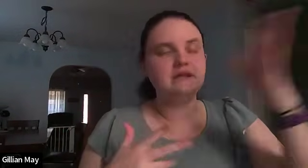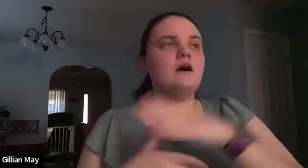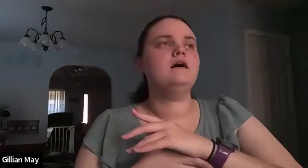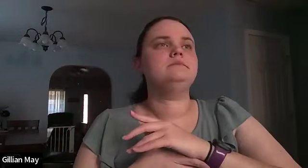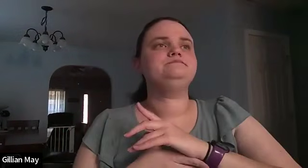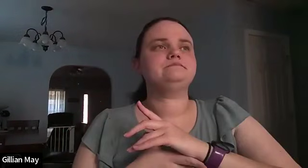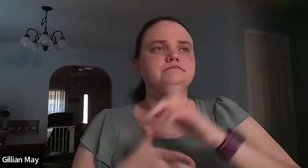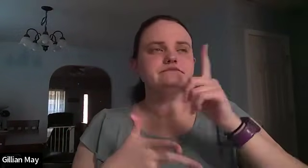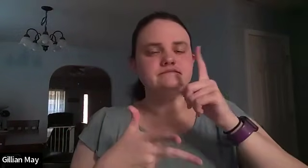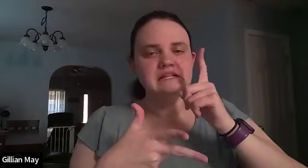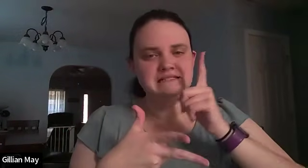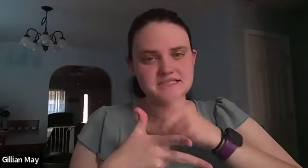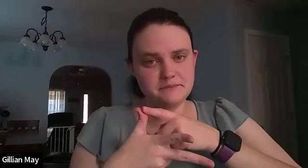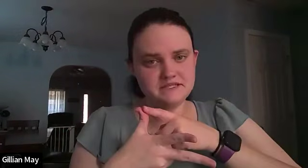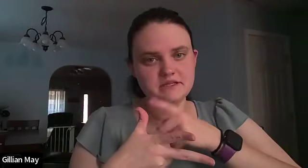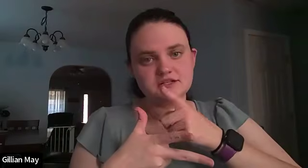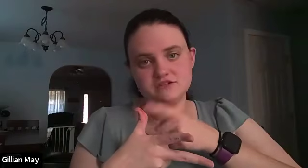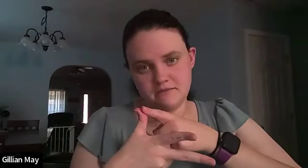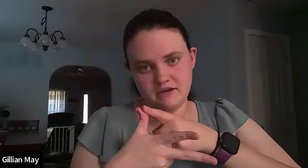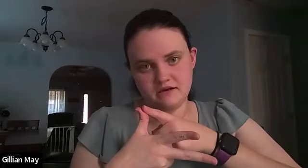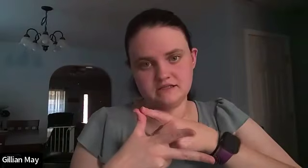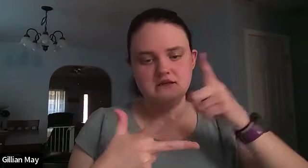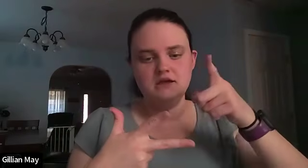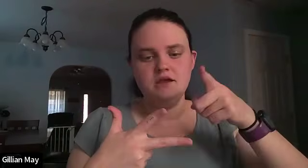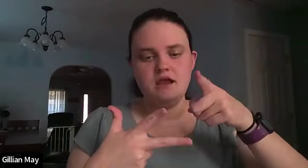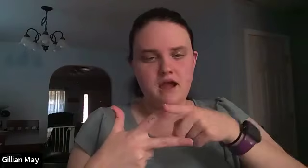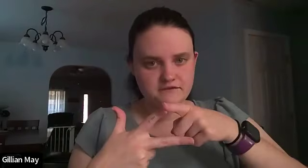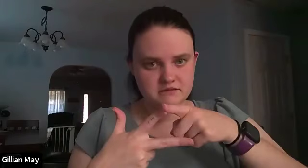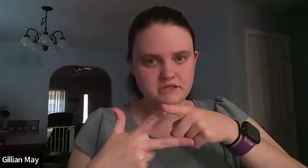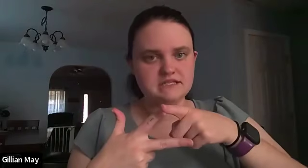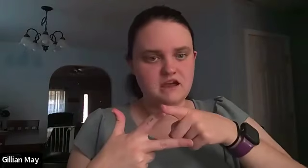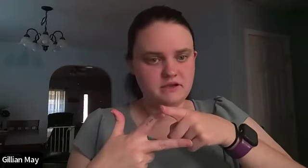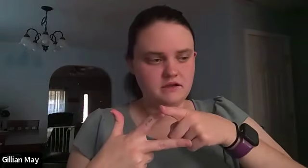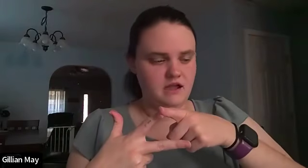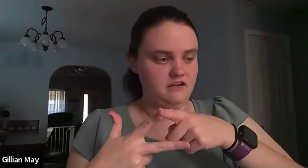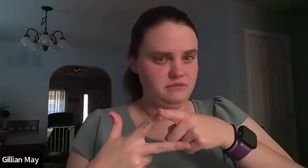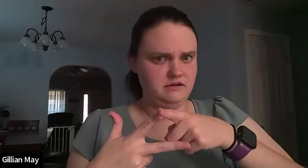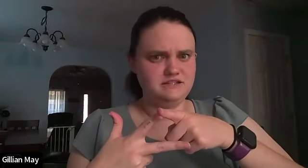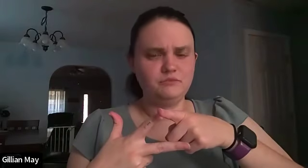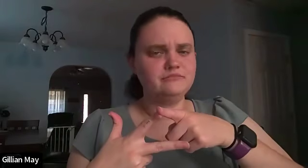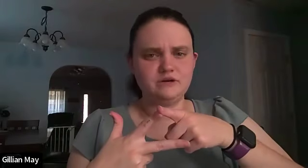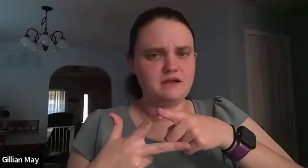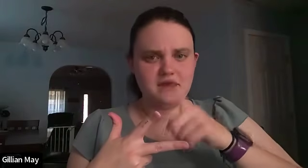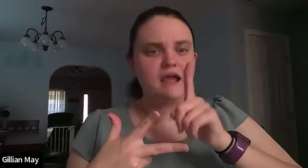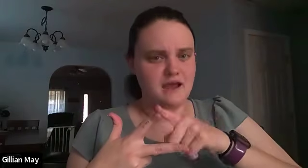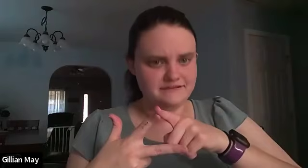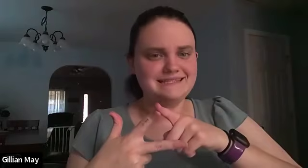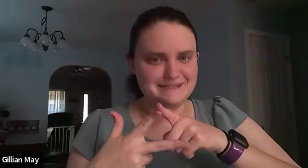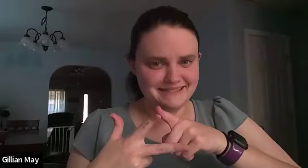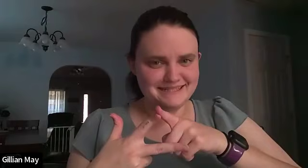family. Step siblings or step parents, half siblings, half parents. No, we don't have that. Half siblings.